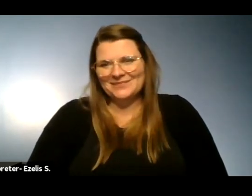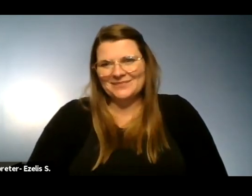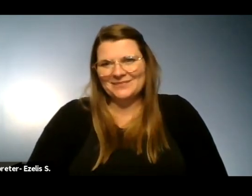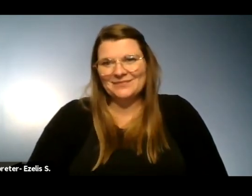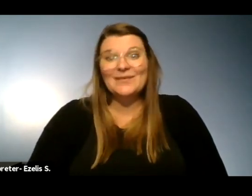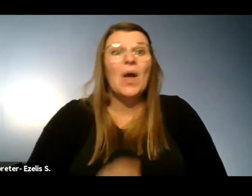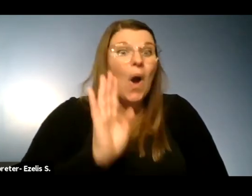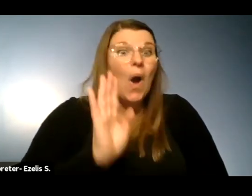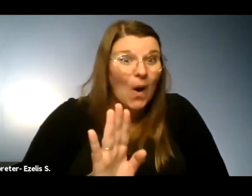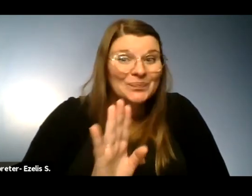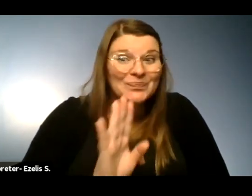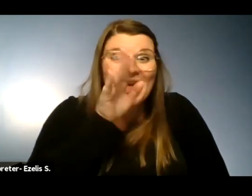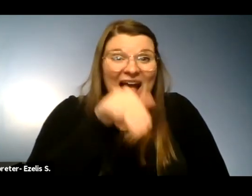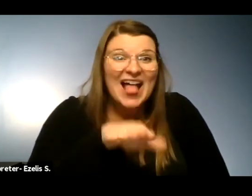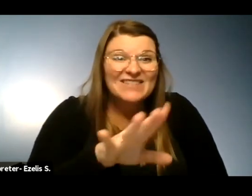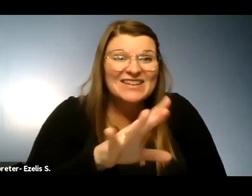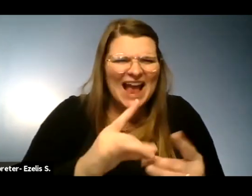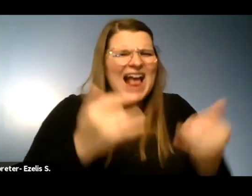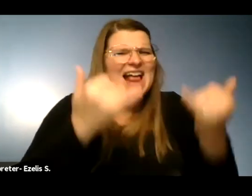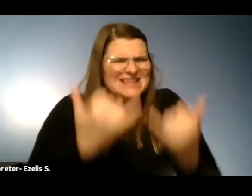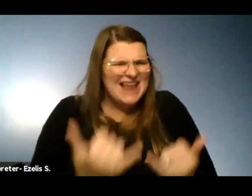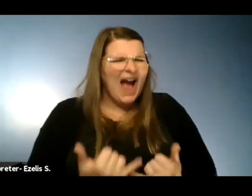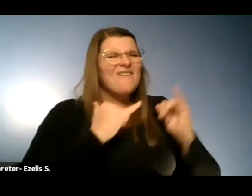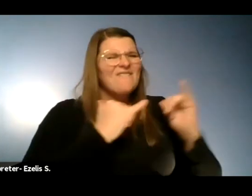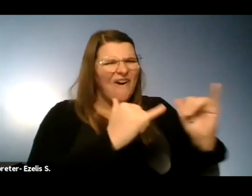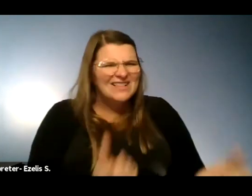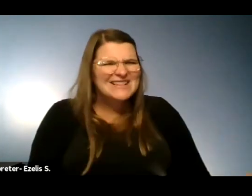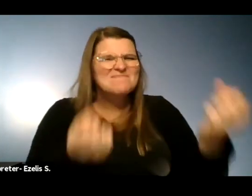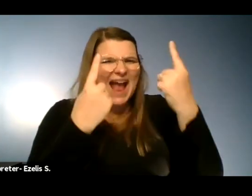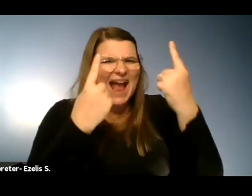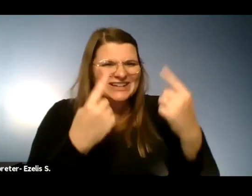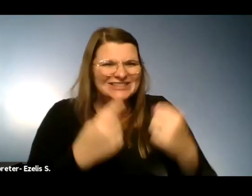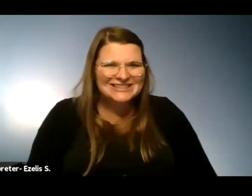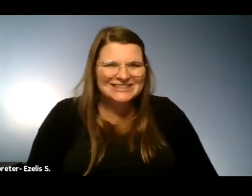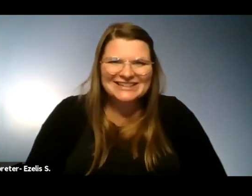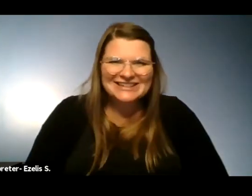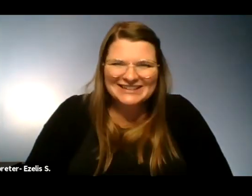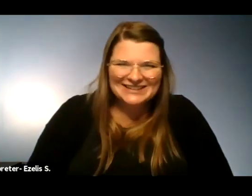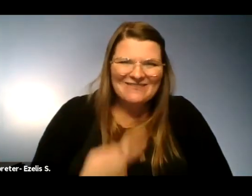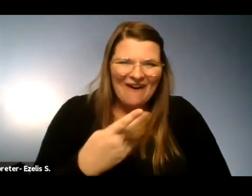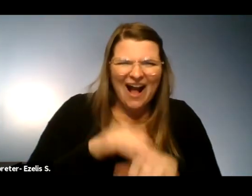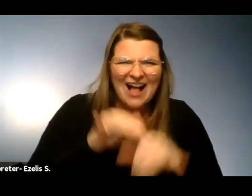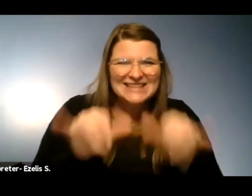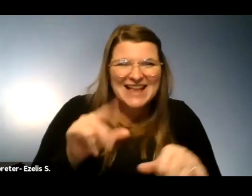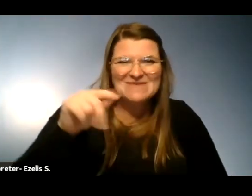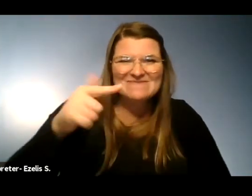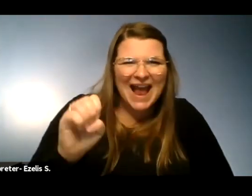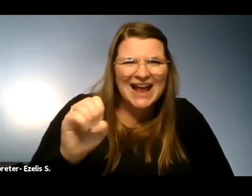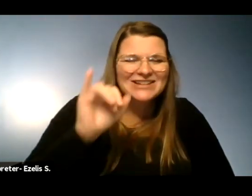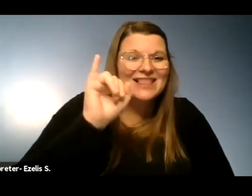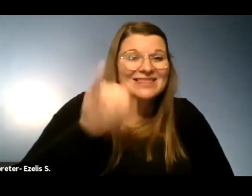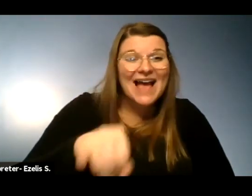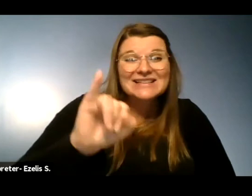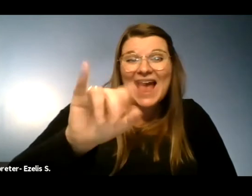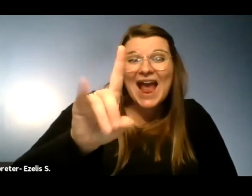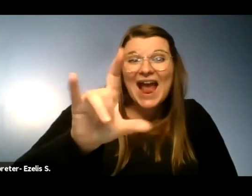Oh, the elephant is saying, "Now we're on the same page." Get it? That's an idiom, and it's